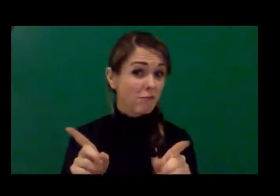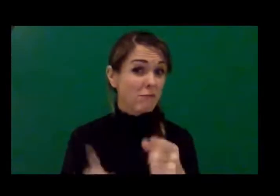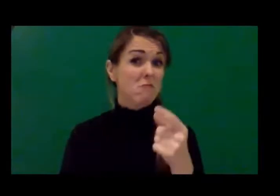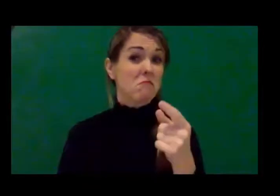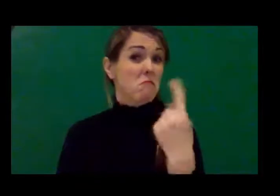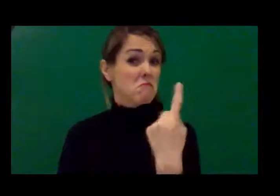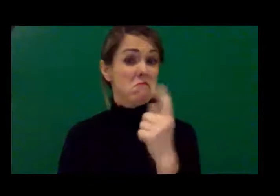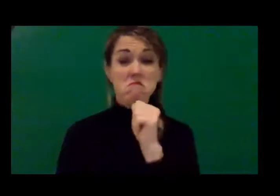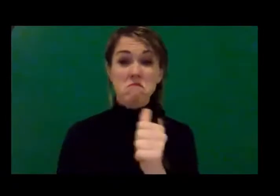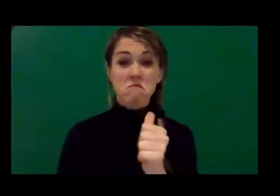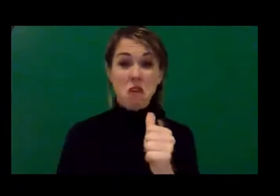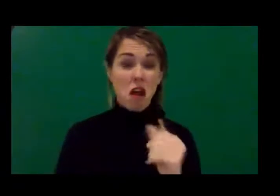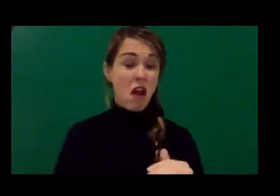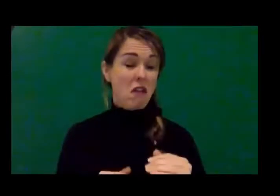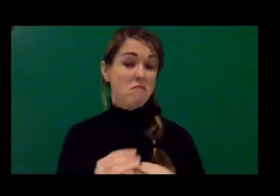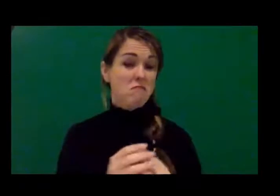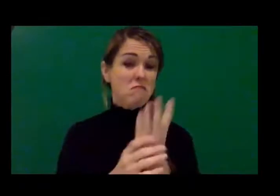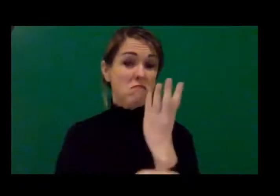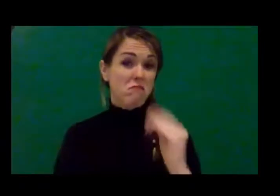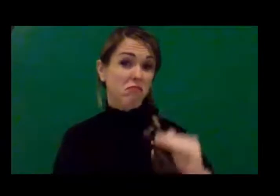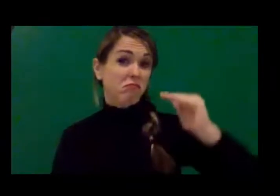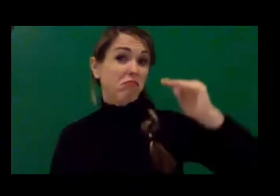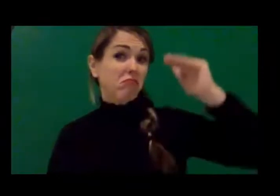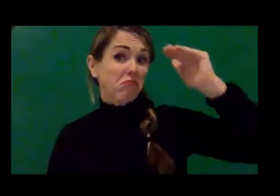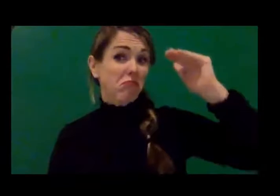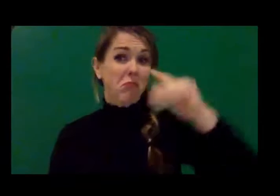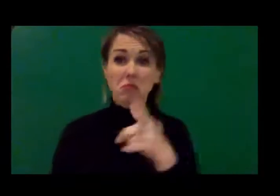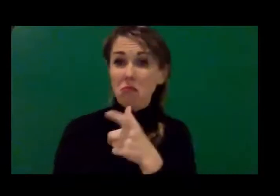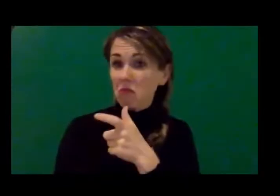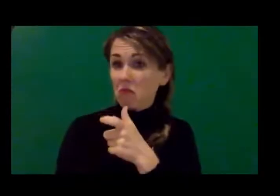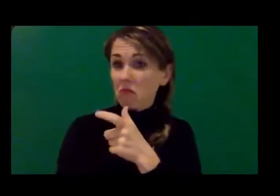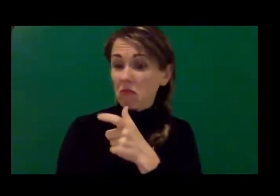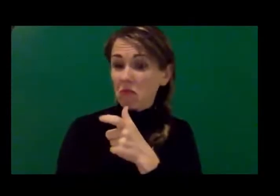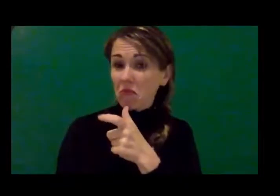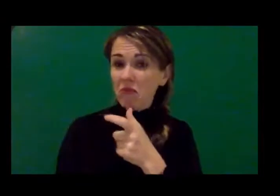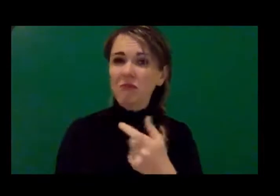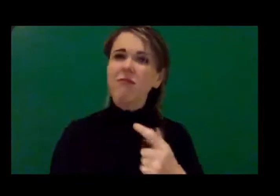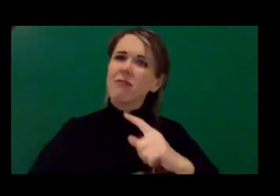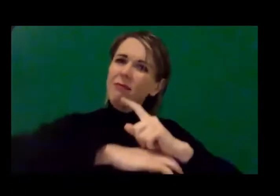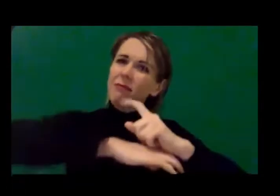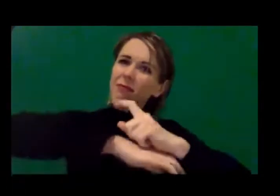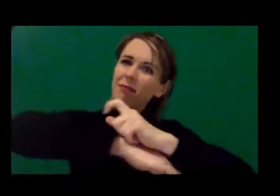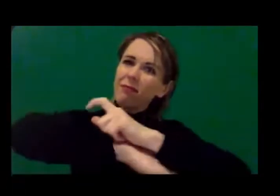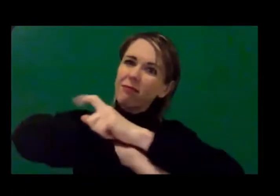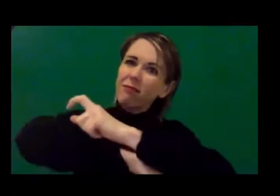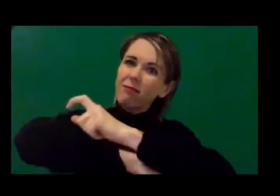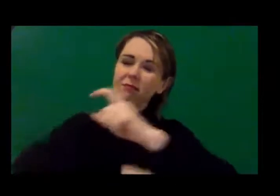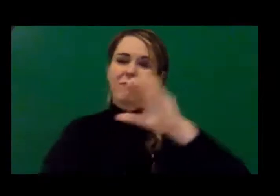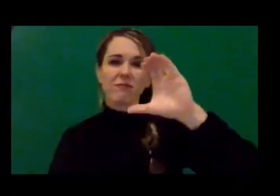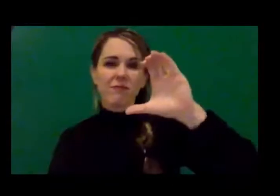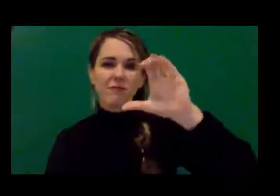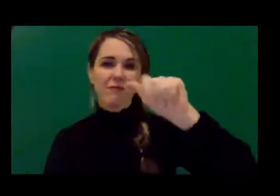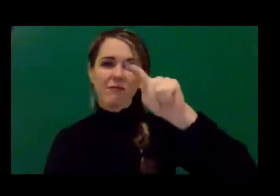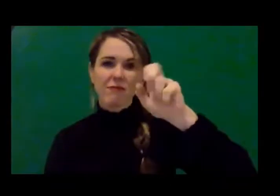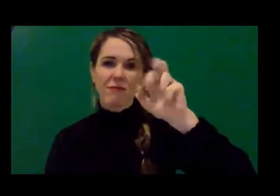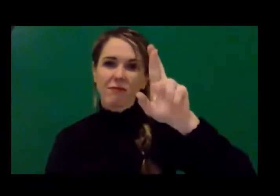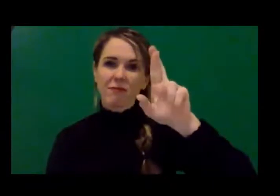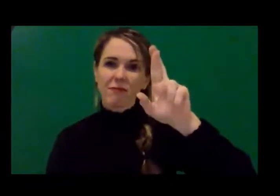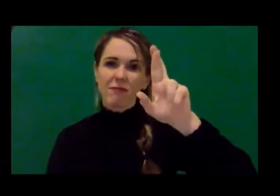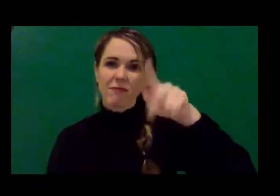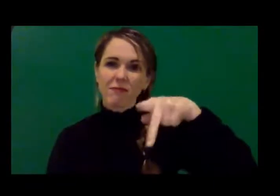one animal does not grow up. They change, and that is the caterpillar.